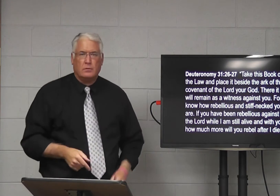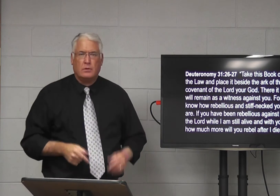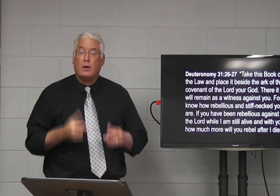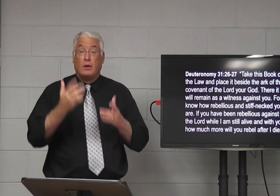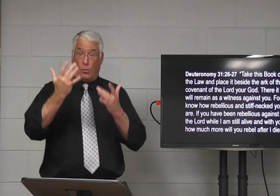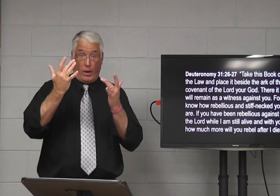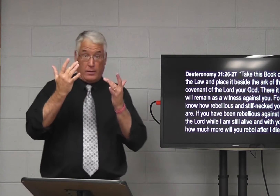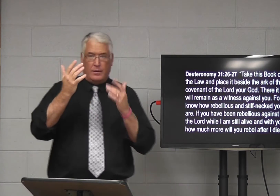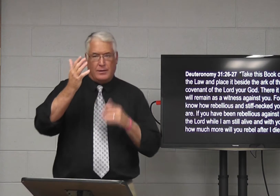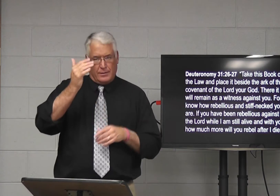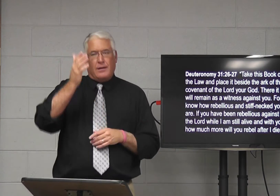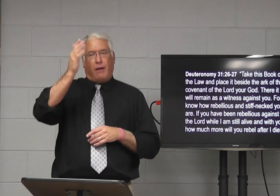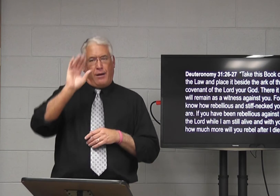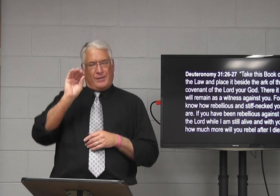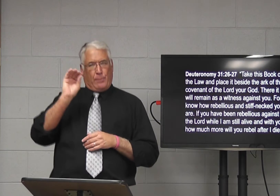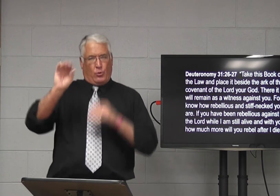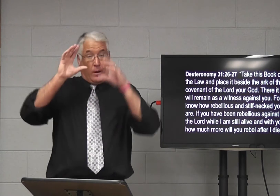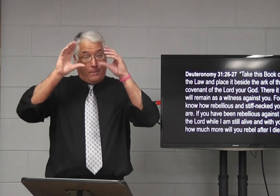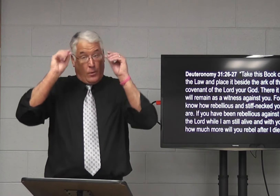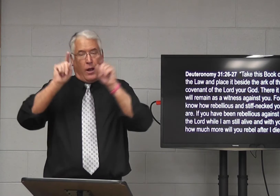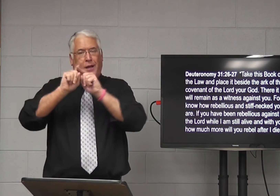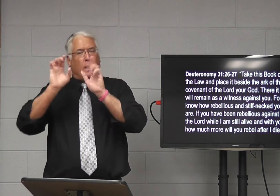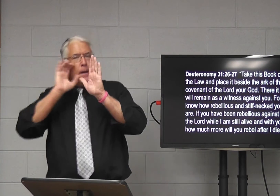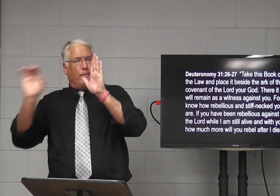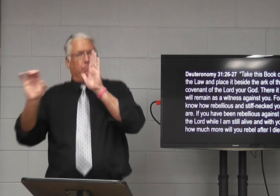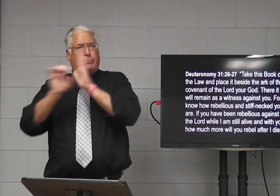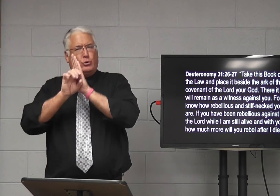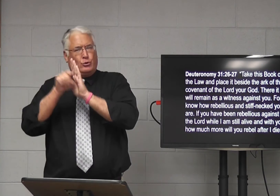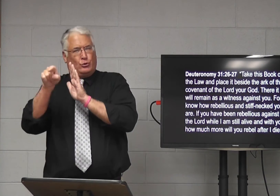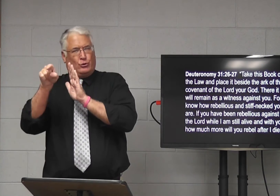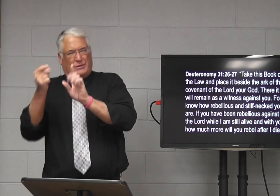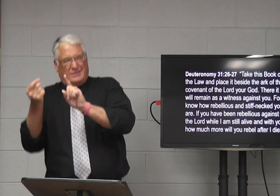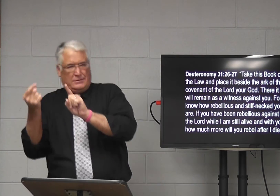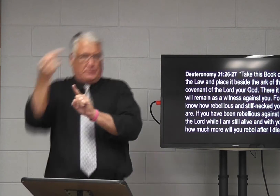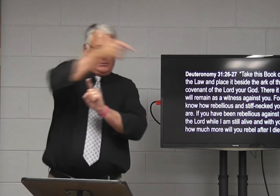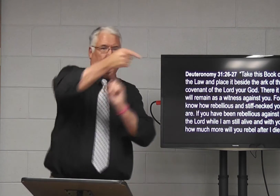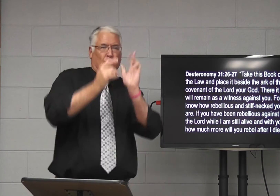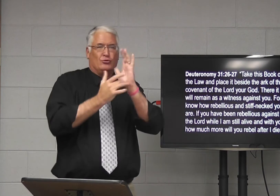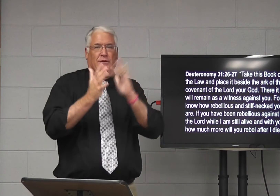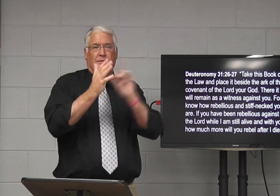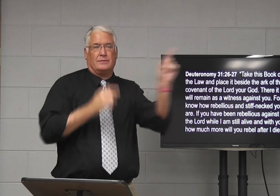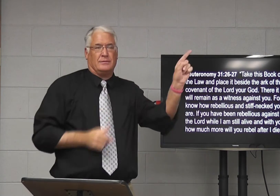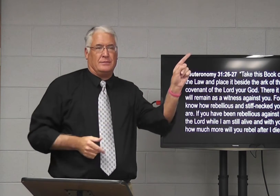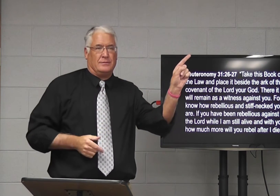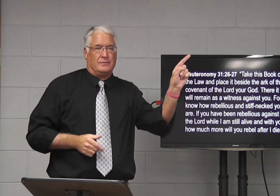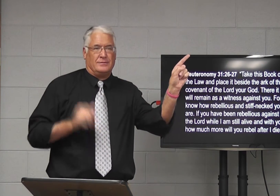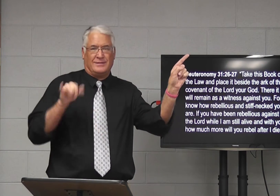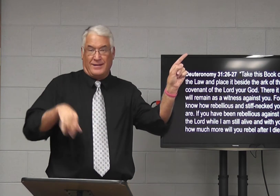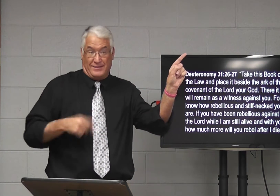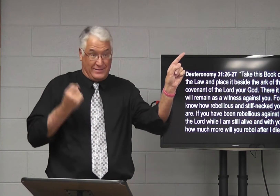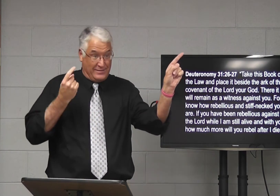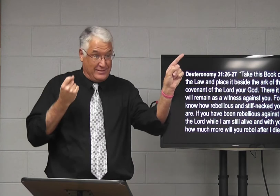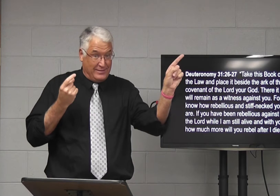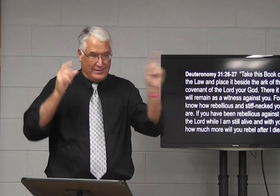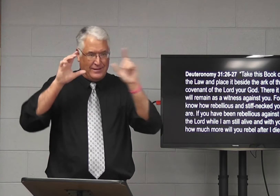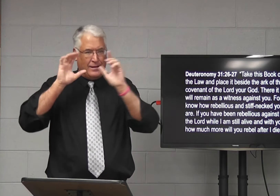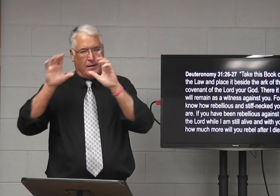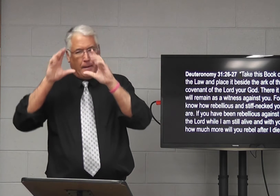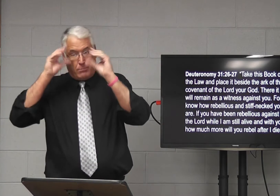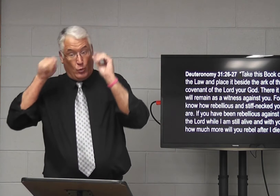why did he say you? Because God put Moses as a picture pointing towards Jesus.